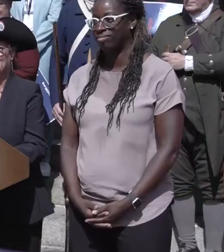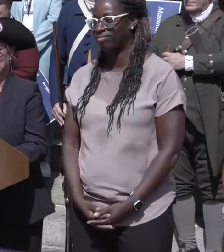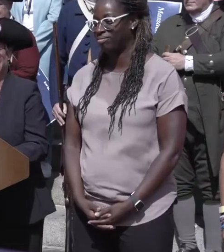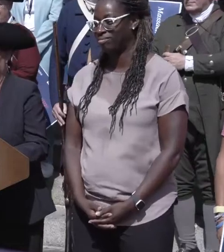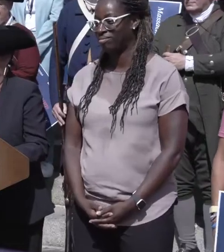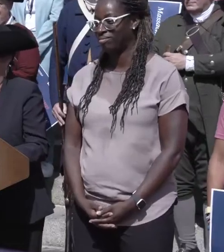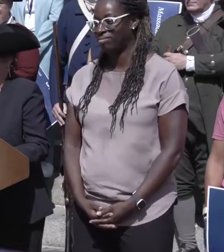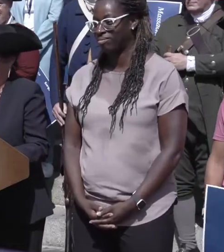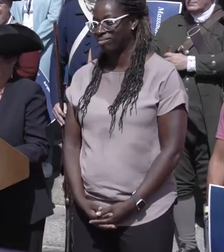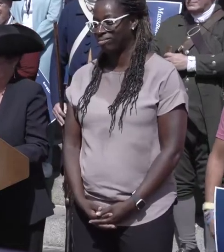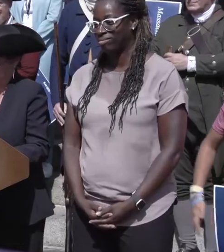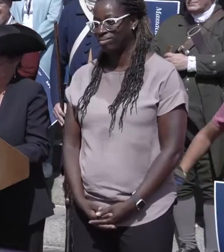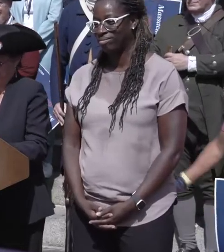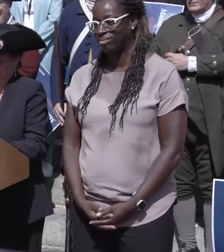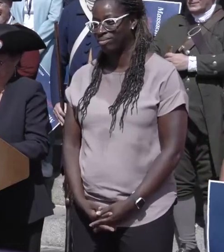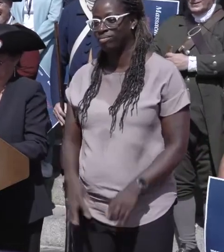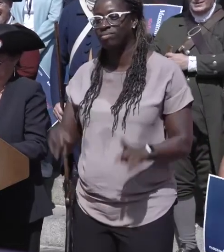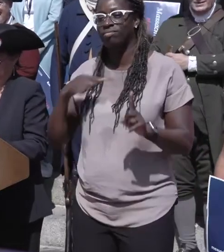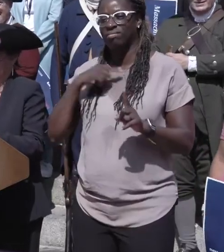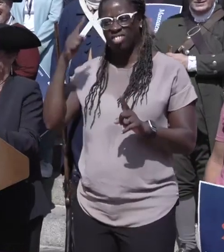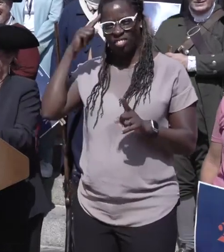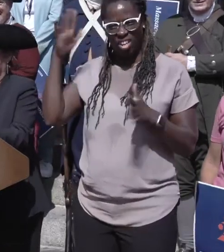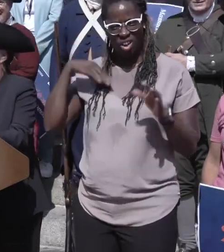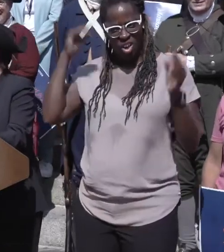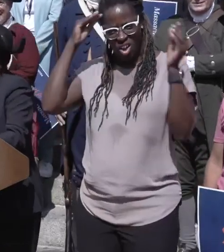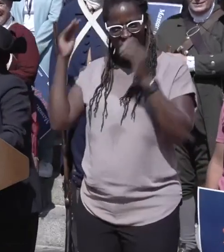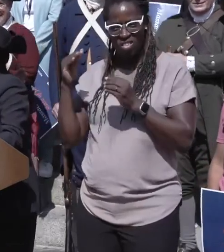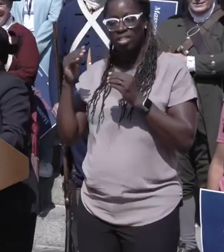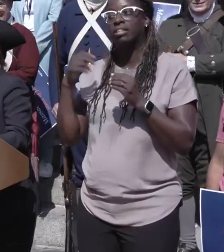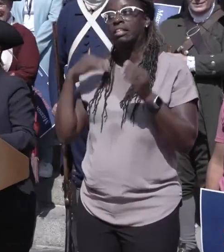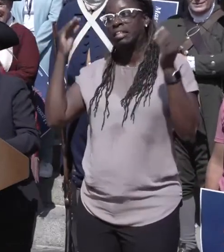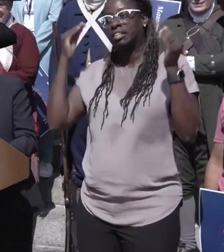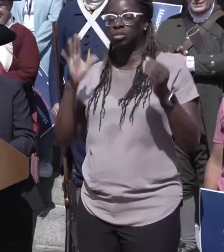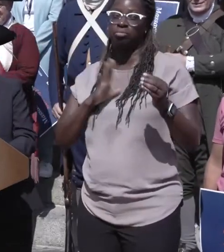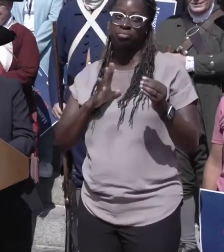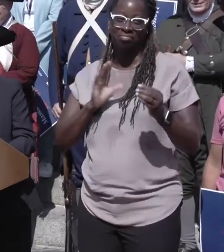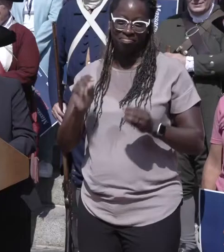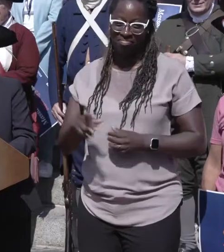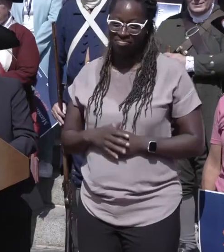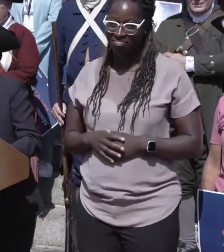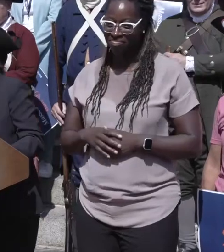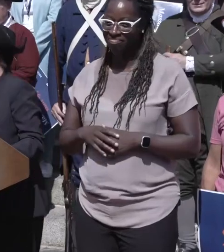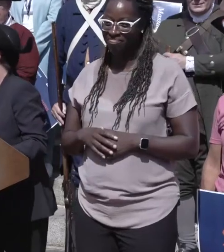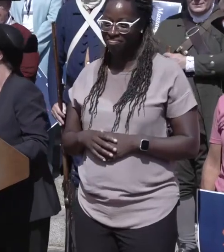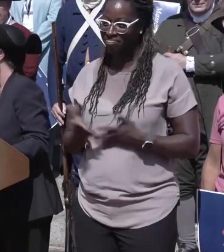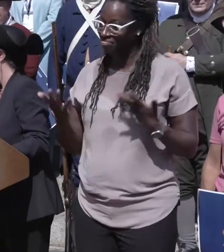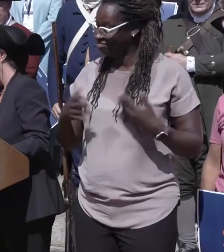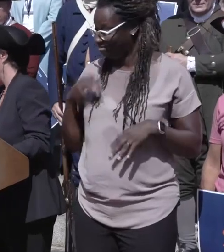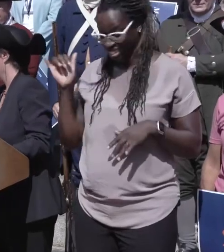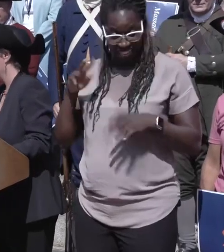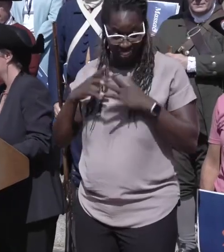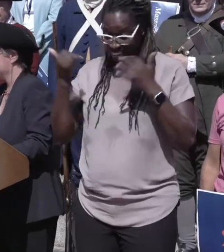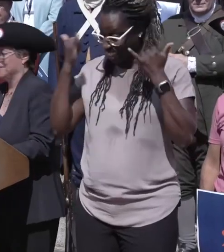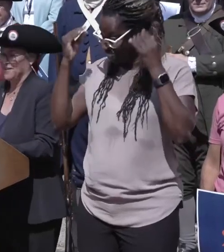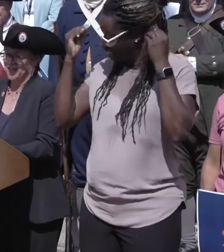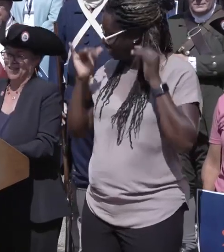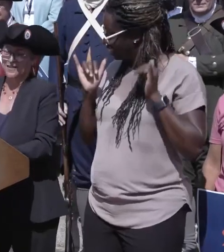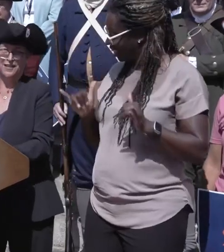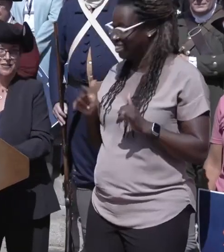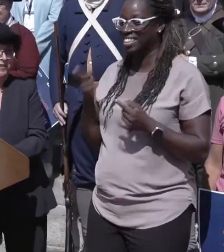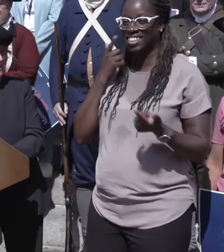Thought I got rid of that hat. No, no luck. Once you wear it, you can't take it off. I guess not. Thank you, Governor, Lieutenant